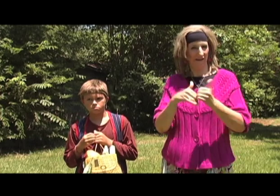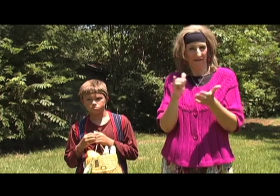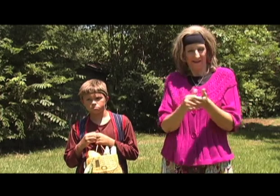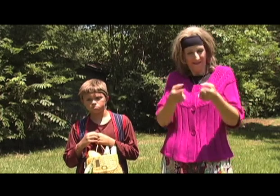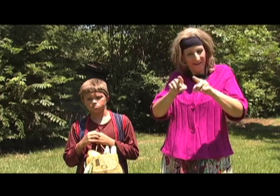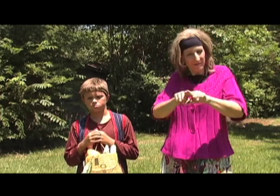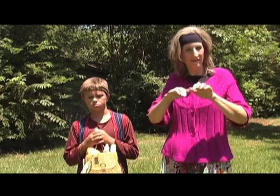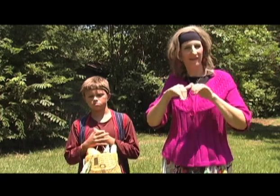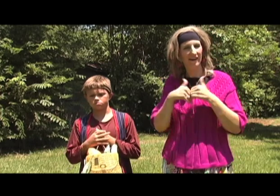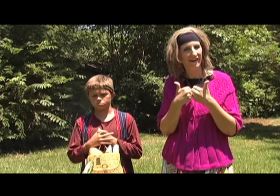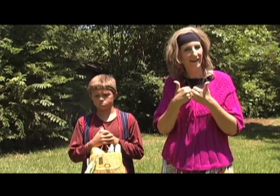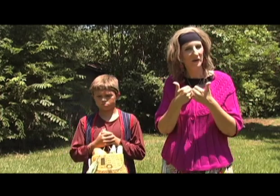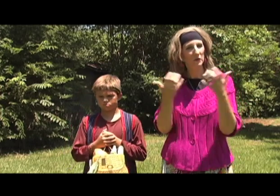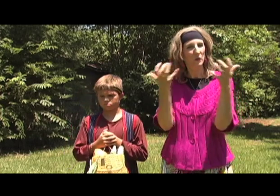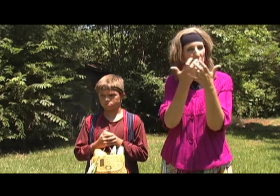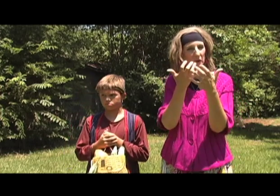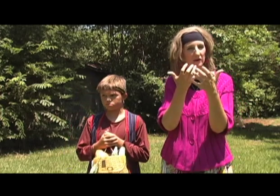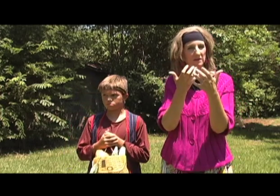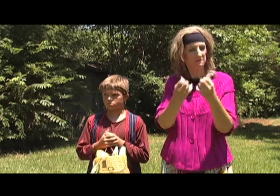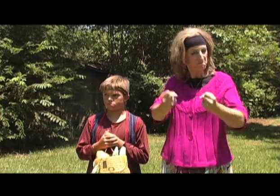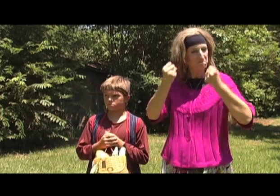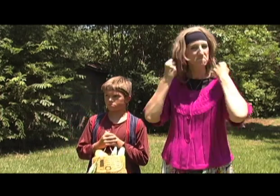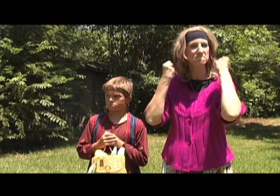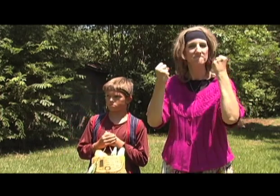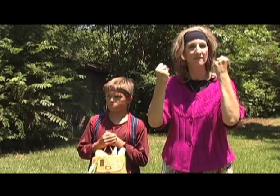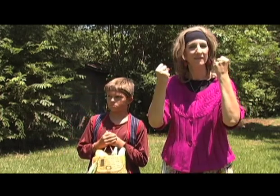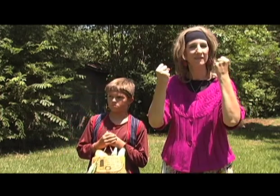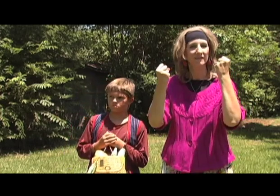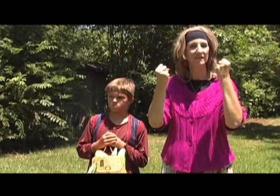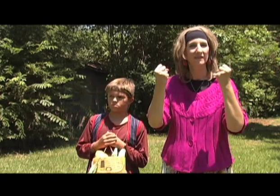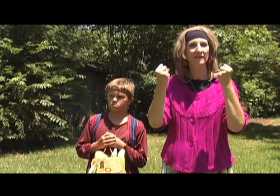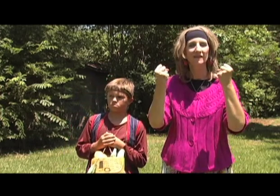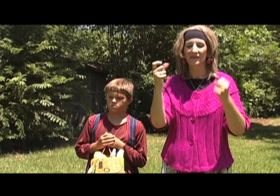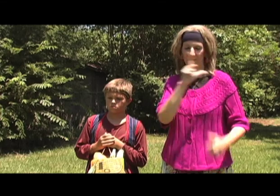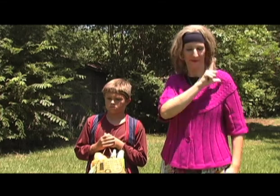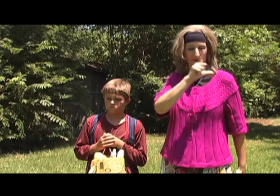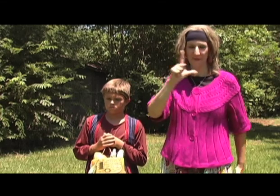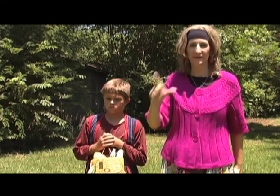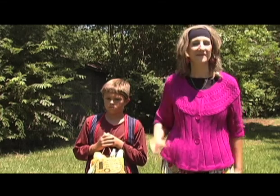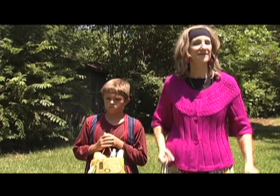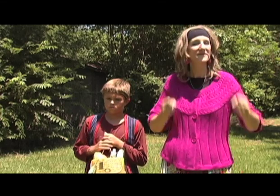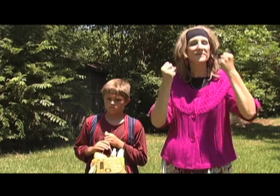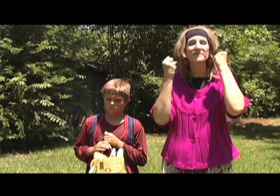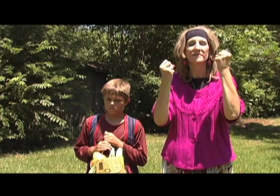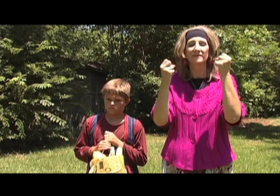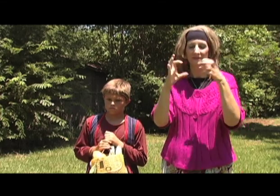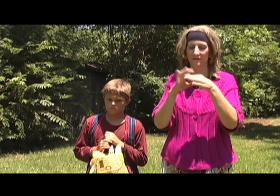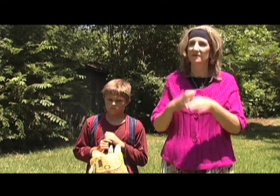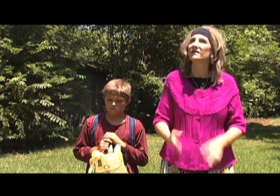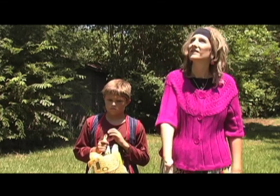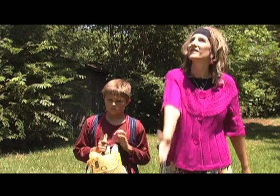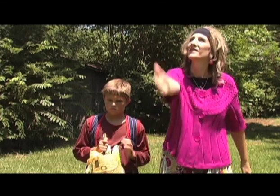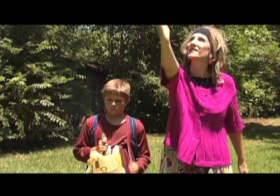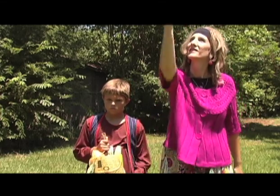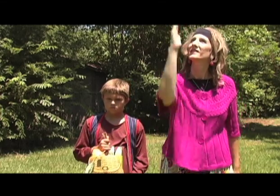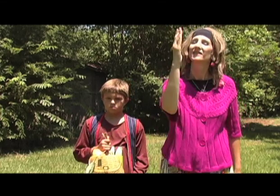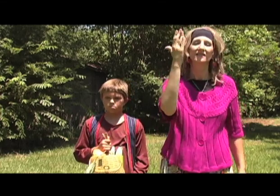more. And how did that happen? Wow. It happened because our Lord is powerful. We have a